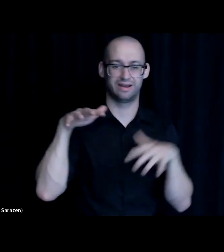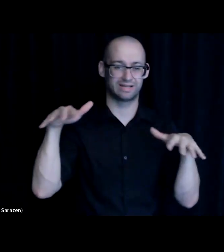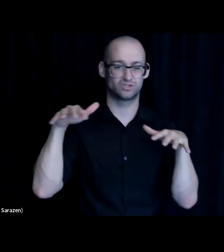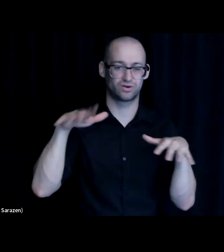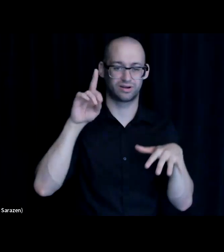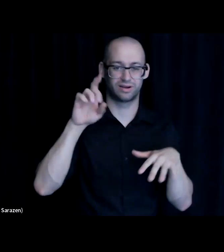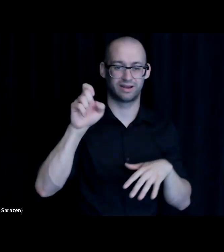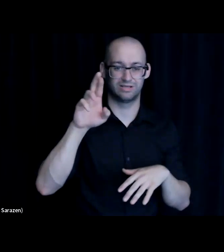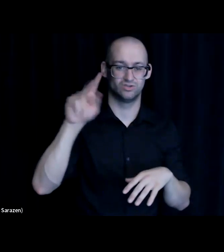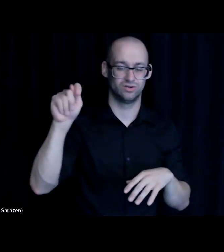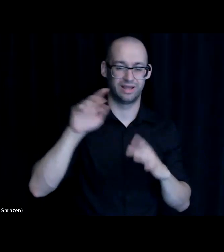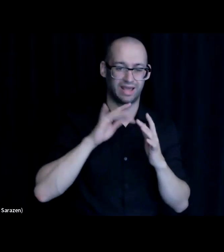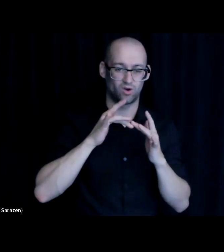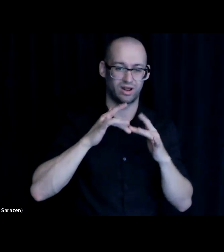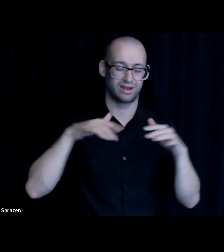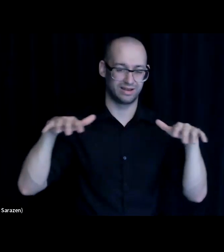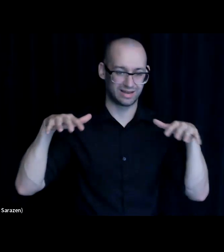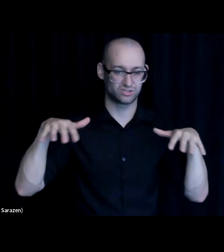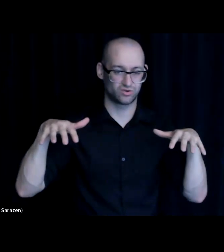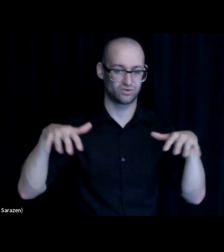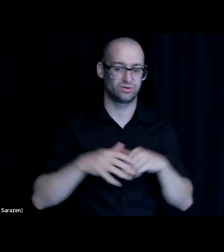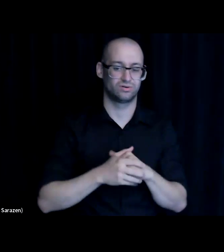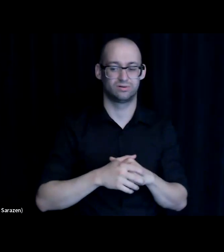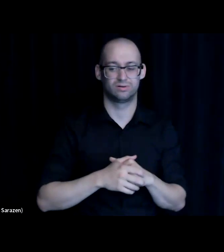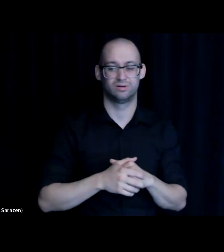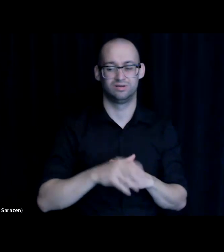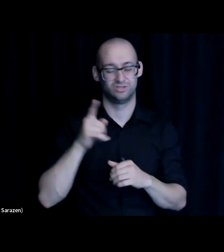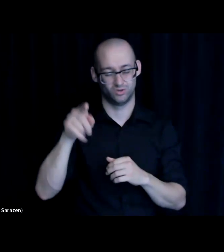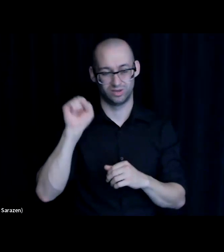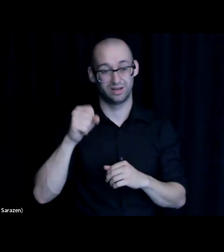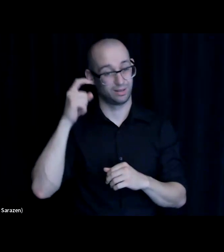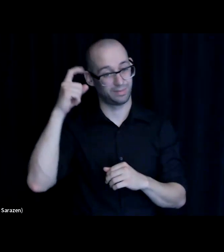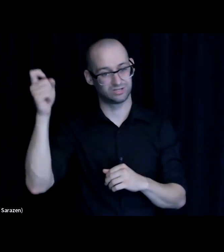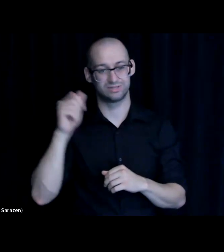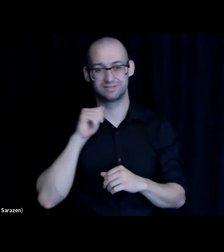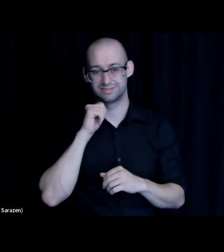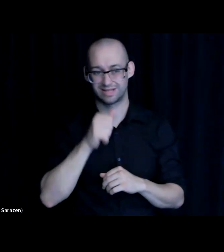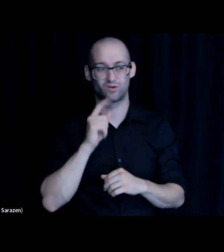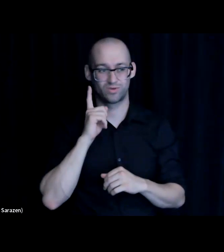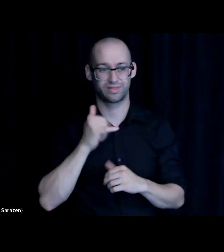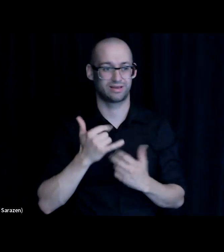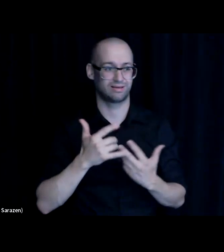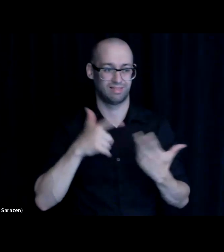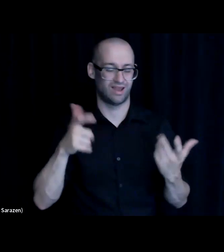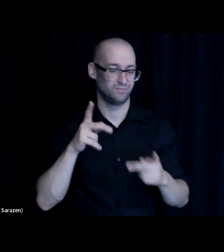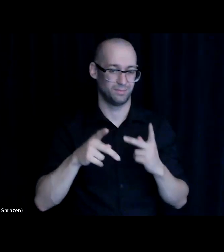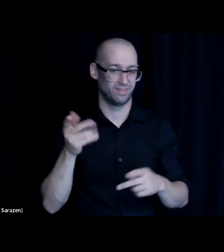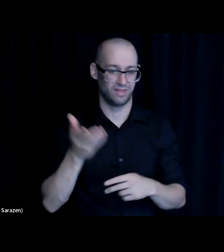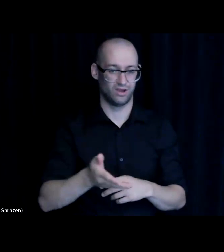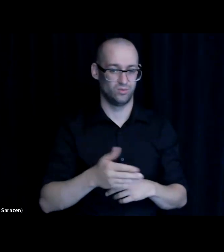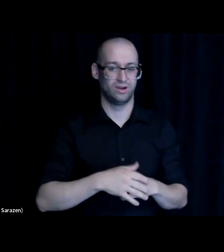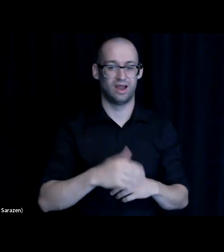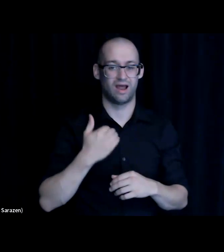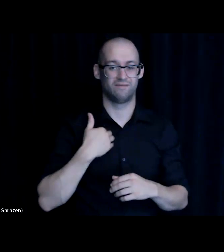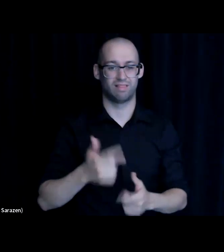is located just outside of Yosemite National Park, so you can imagine it's not quite populated, but it has a lot